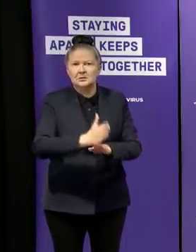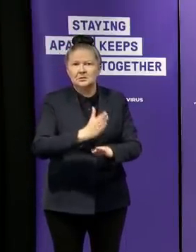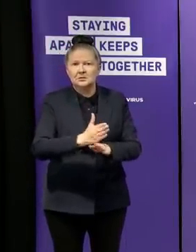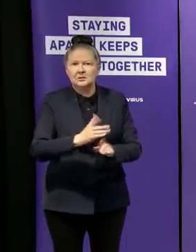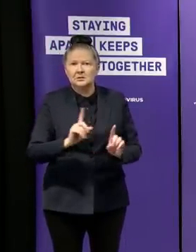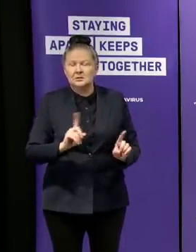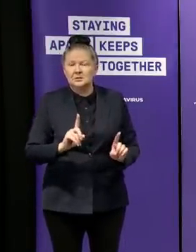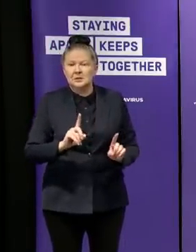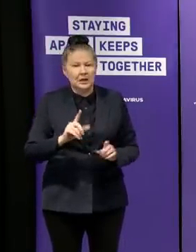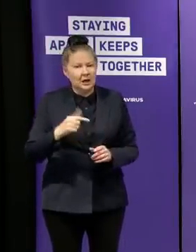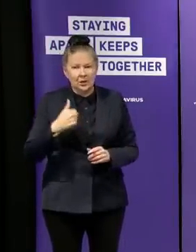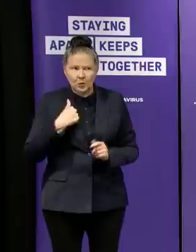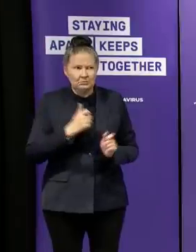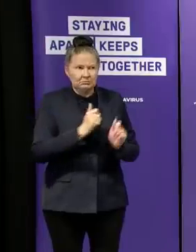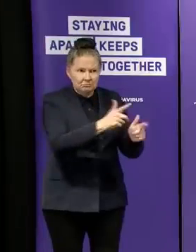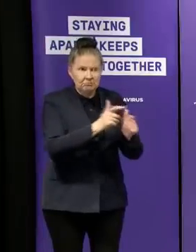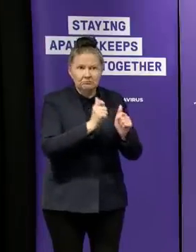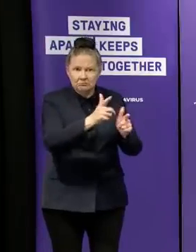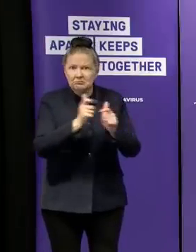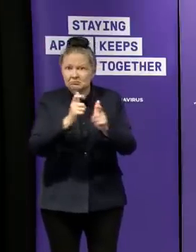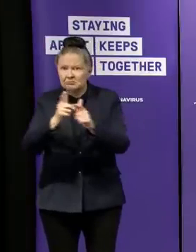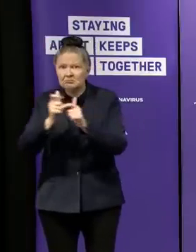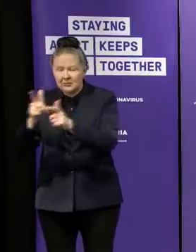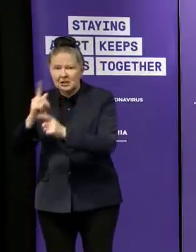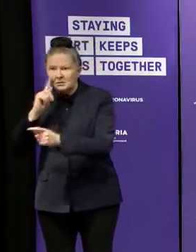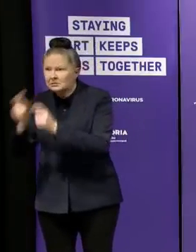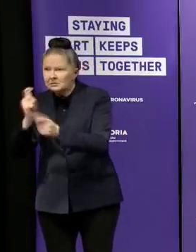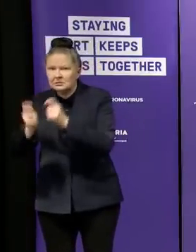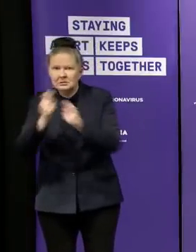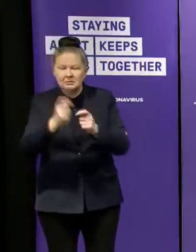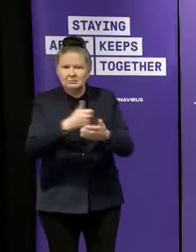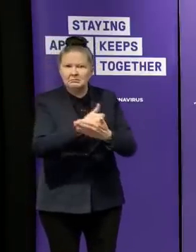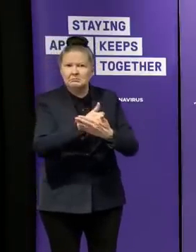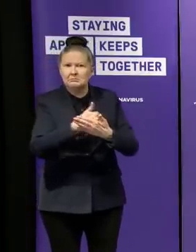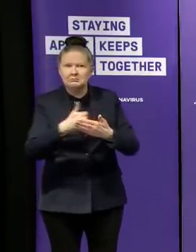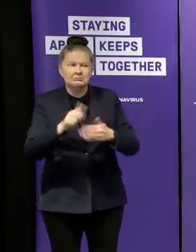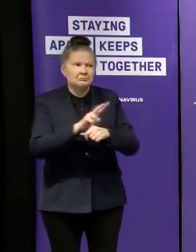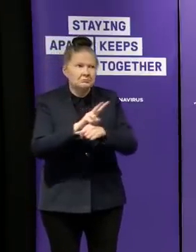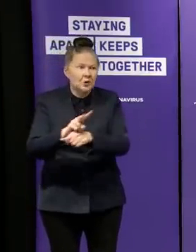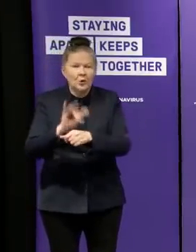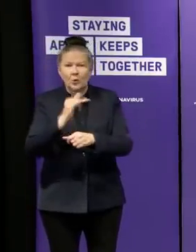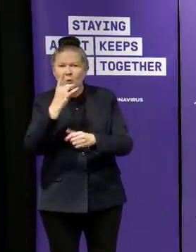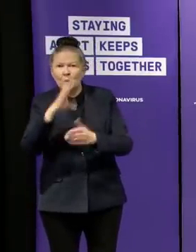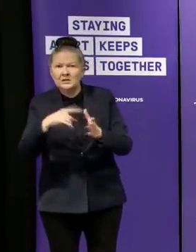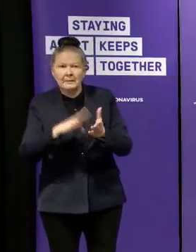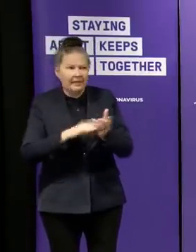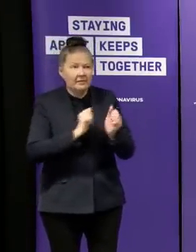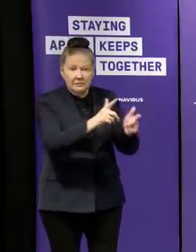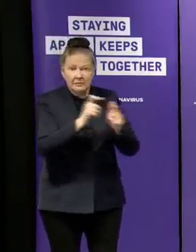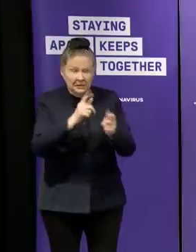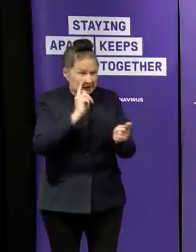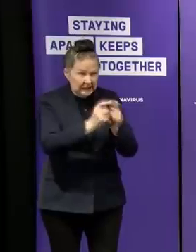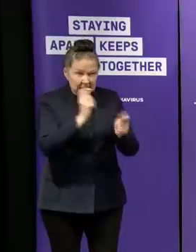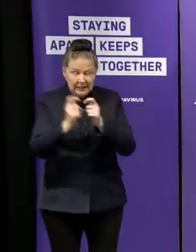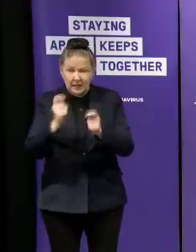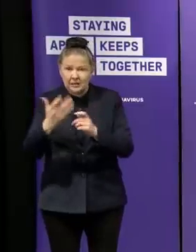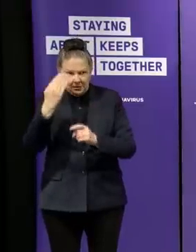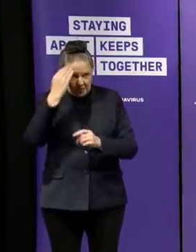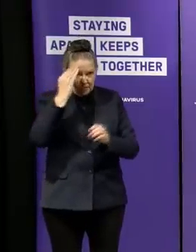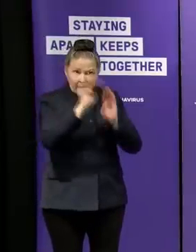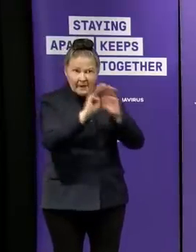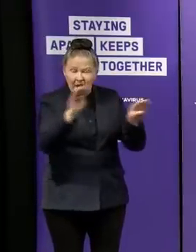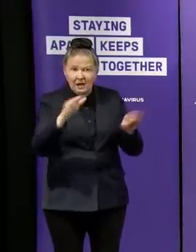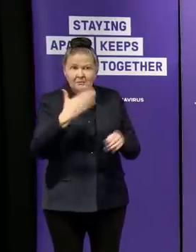each day, each week, each fortnight, each month, I think that'll just be a constant reminder to people that you just can't be there. There